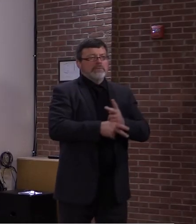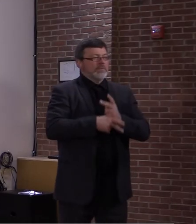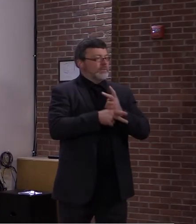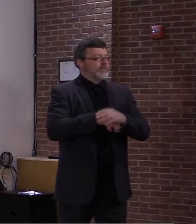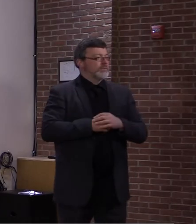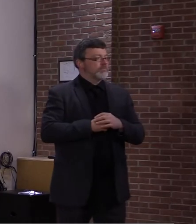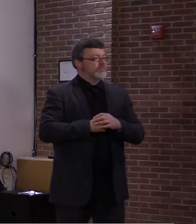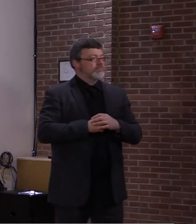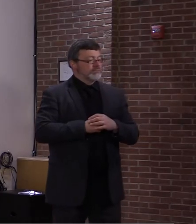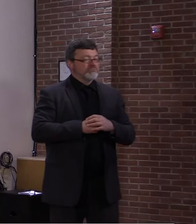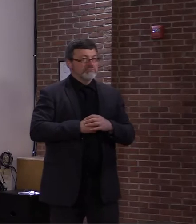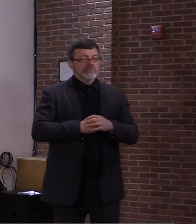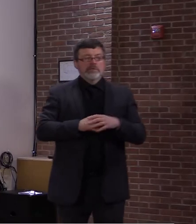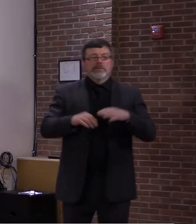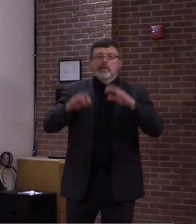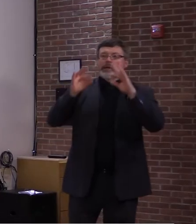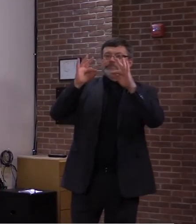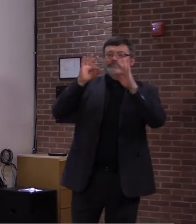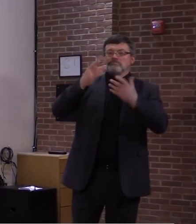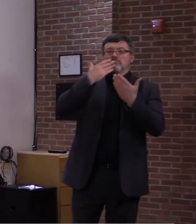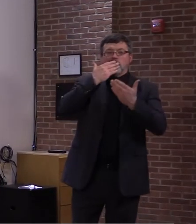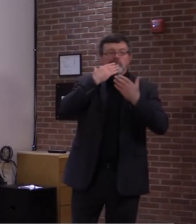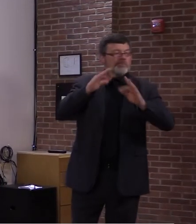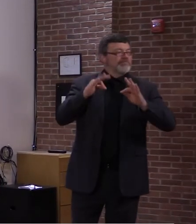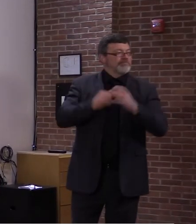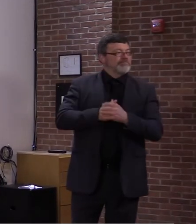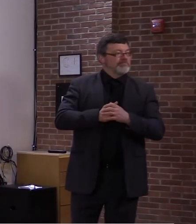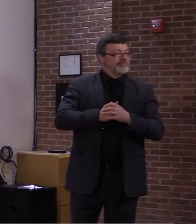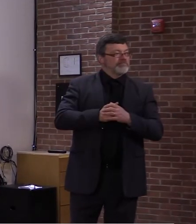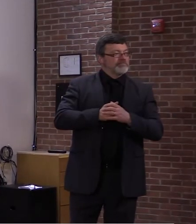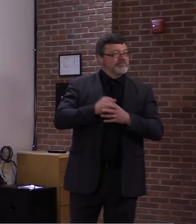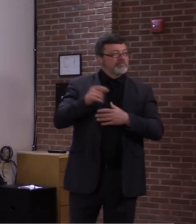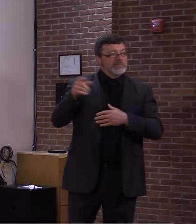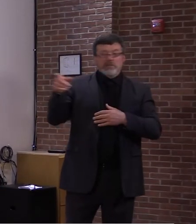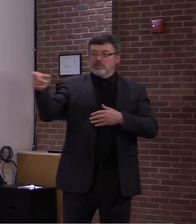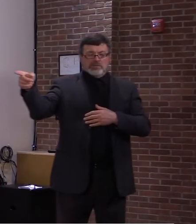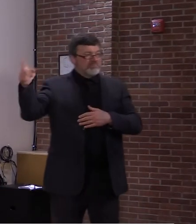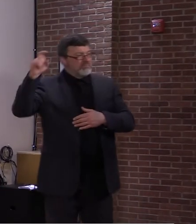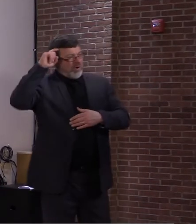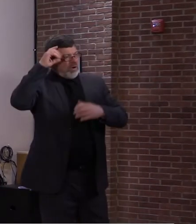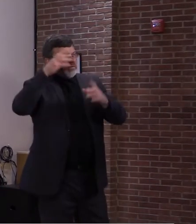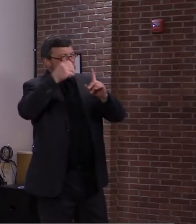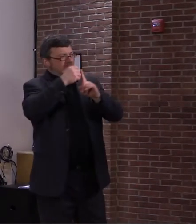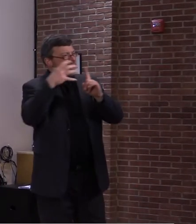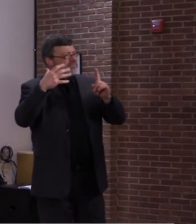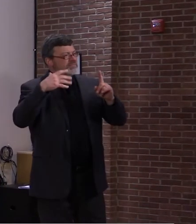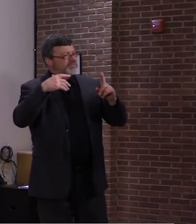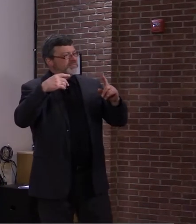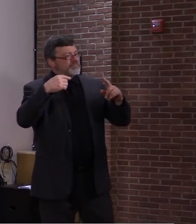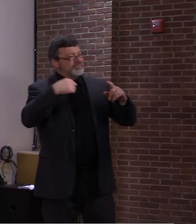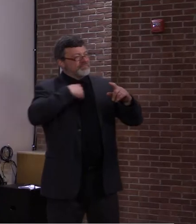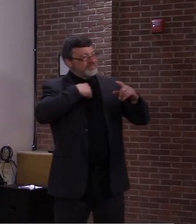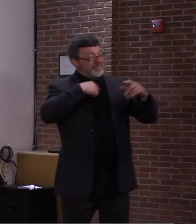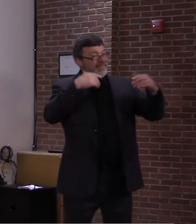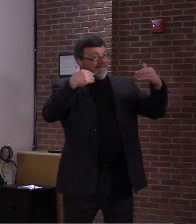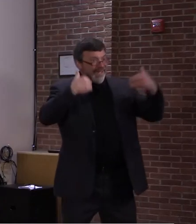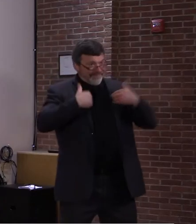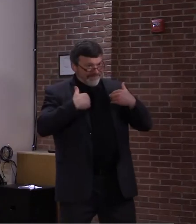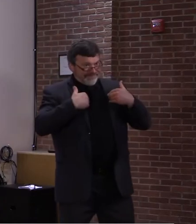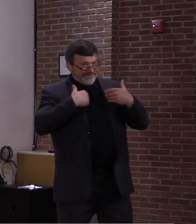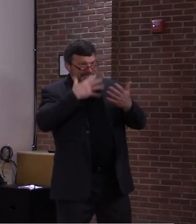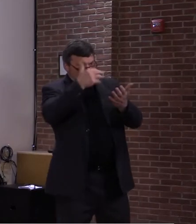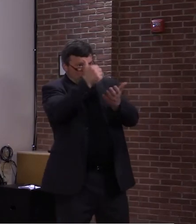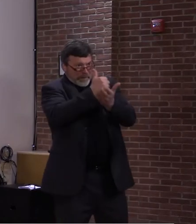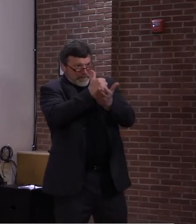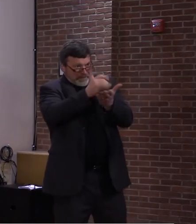And as an aside, we still keep track of those being treated for COVID in the hospitals and those that, who just happened to